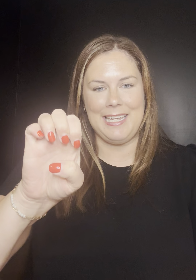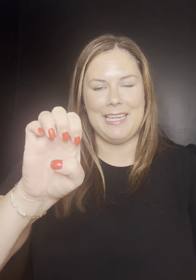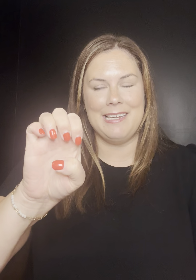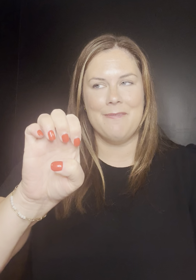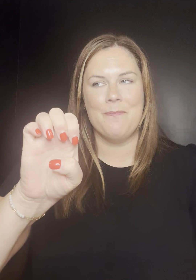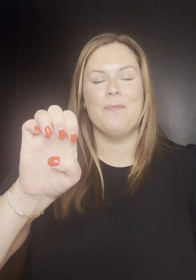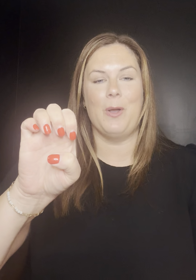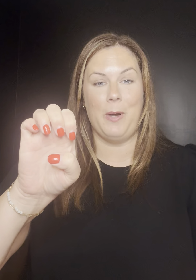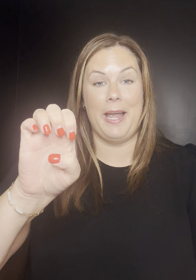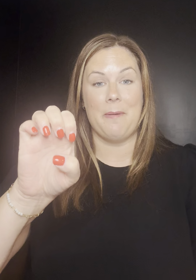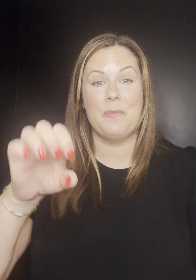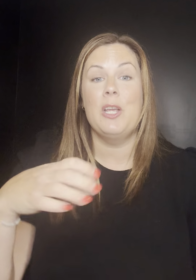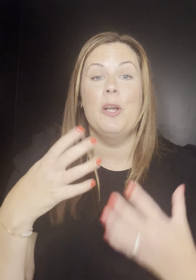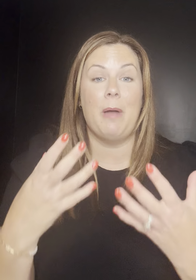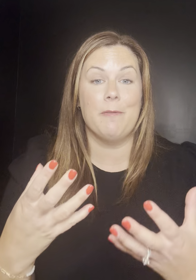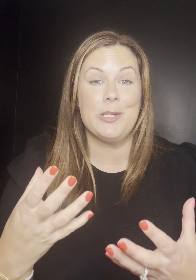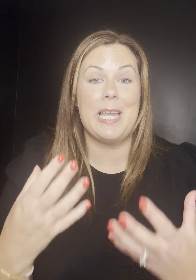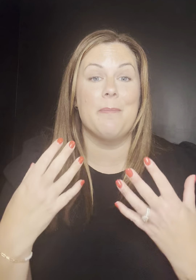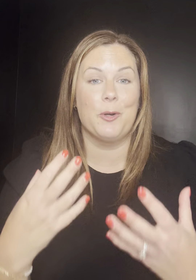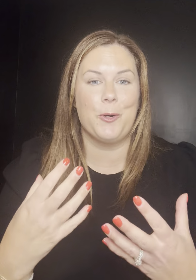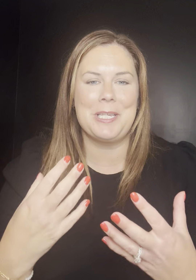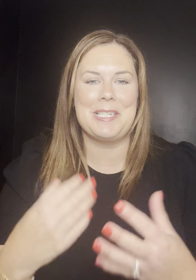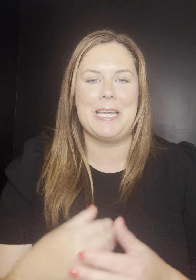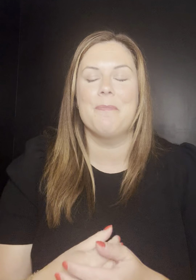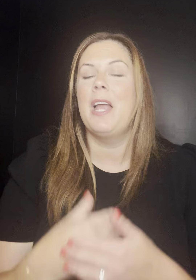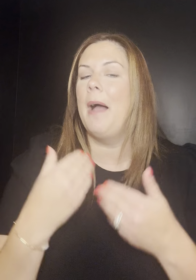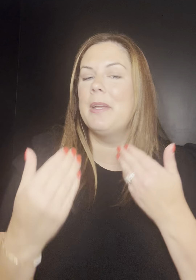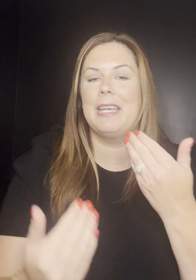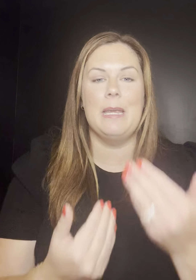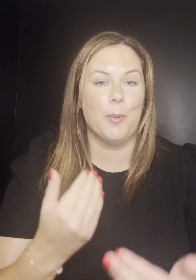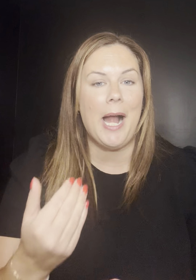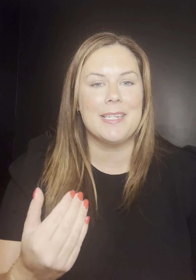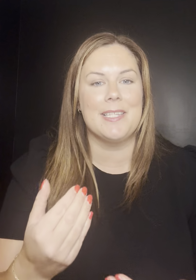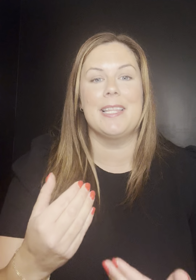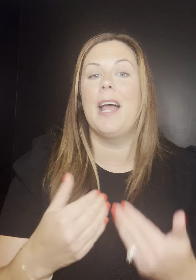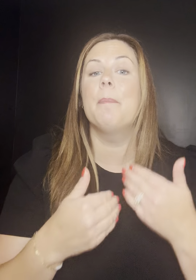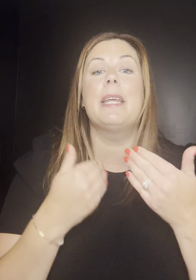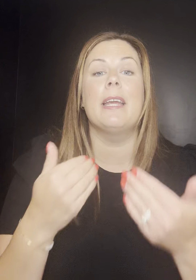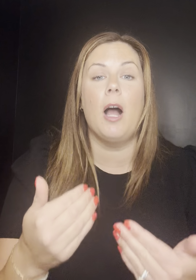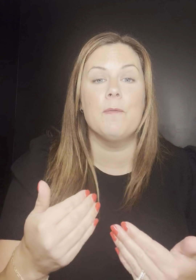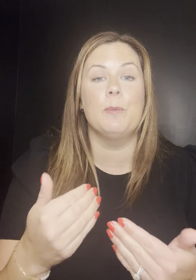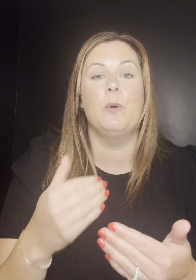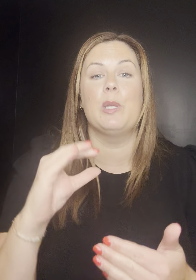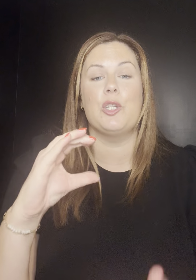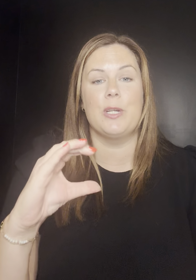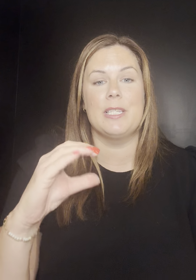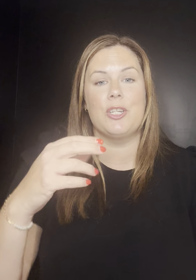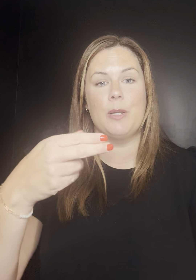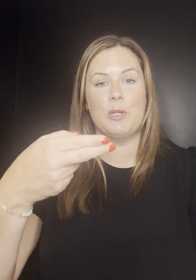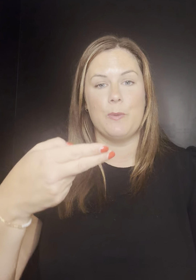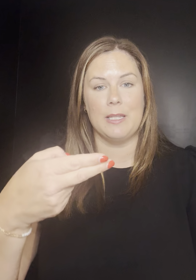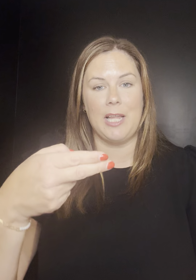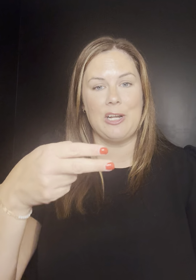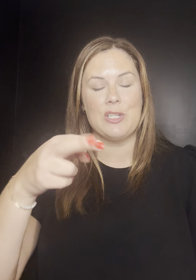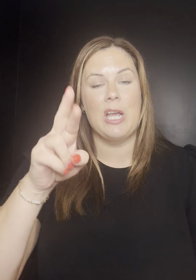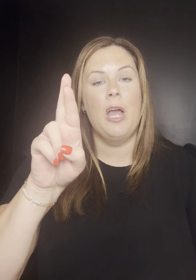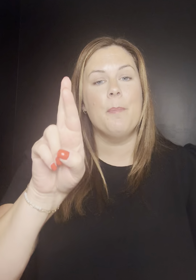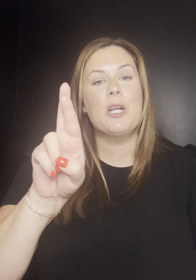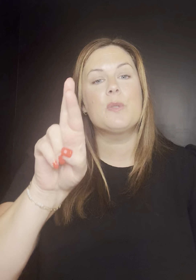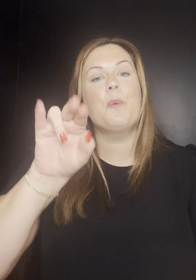E. Okay, my first name, Christy. I'm gonna keep practicing that. I'm gonna get comfortable with the transition between the letters because we want